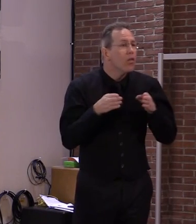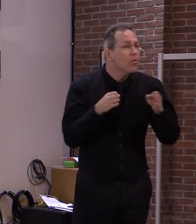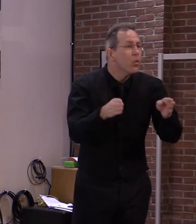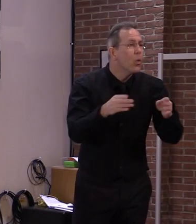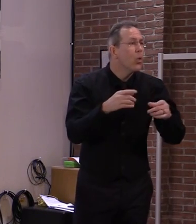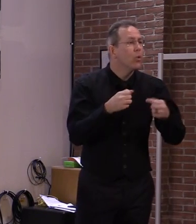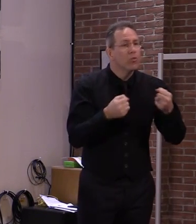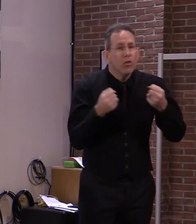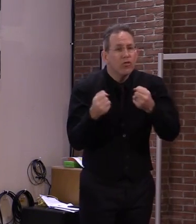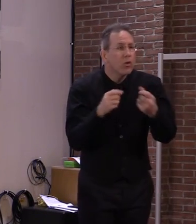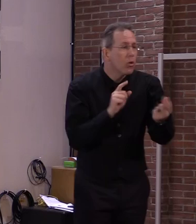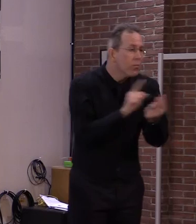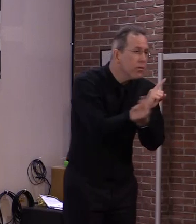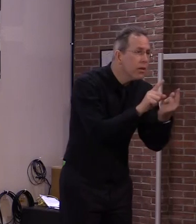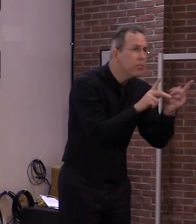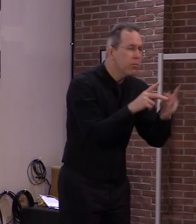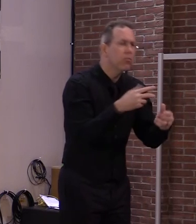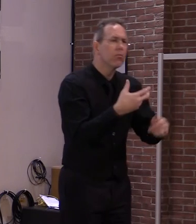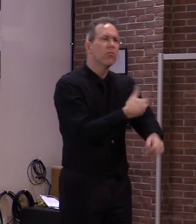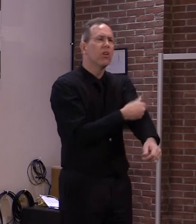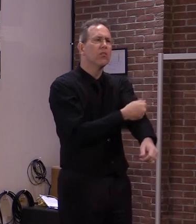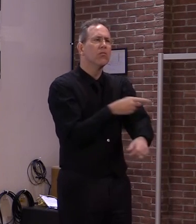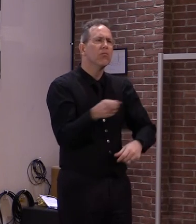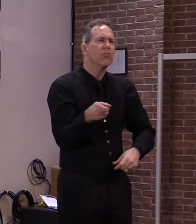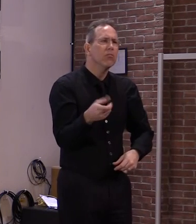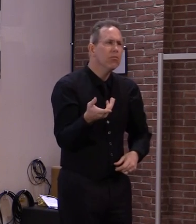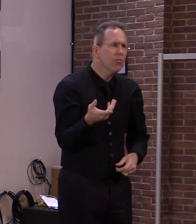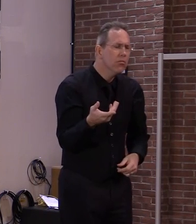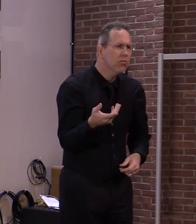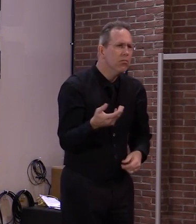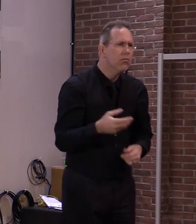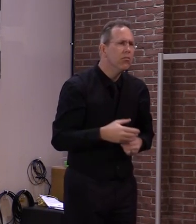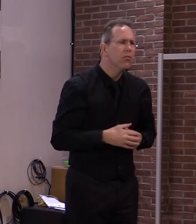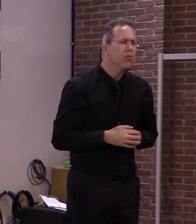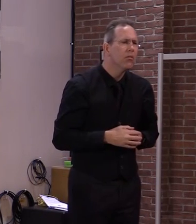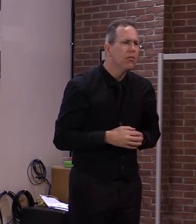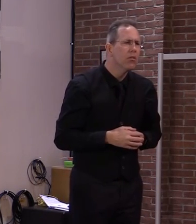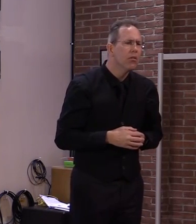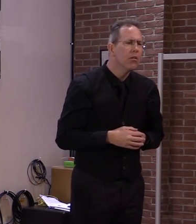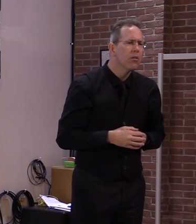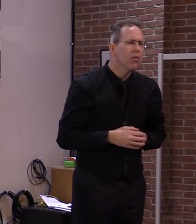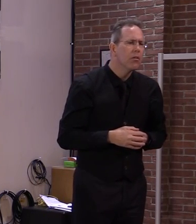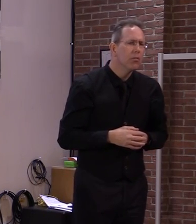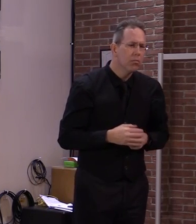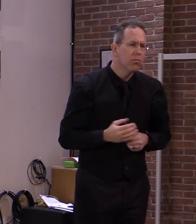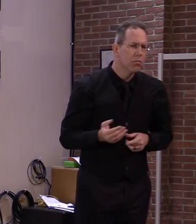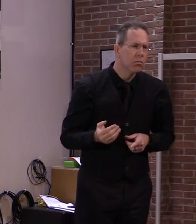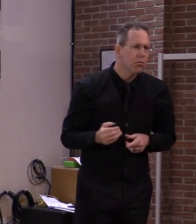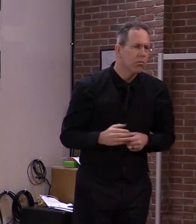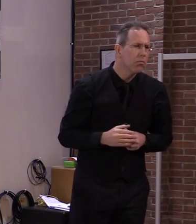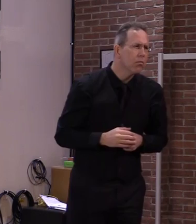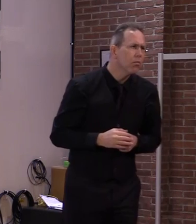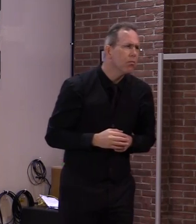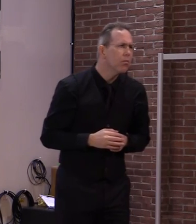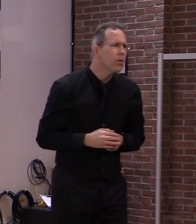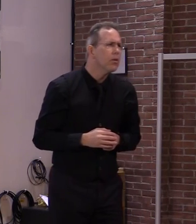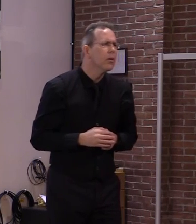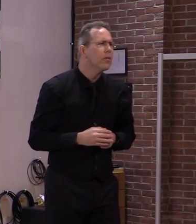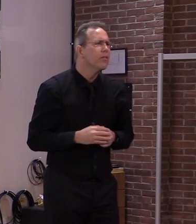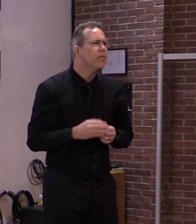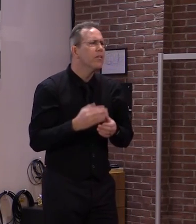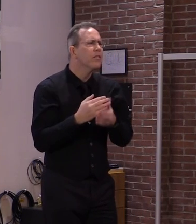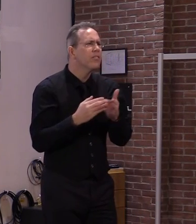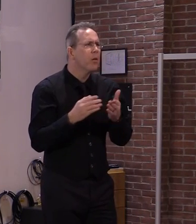complaints. Some are actually filling full shifts because some of the barracks are so short-staffed and